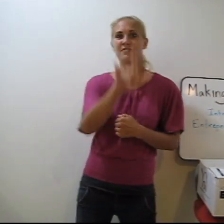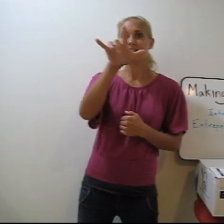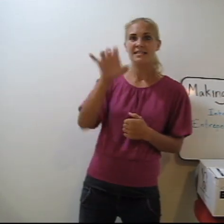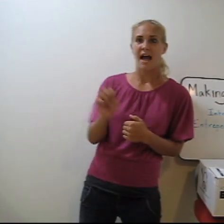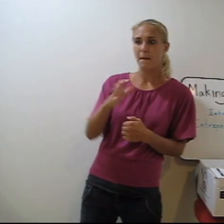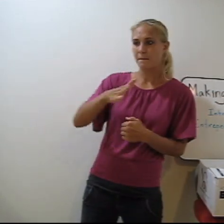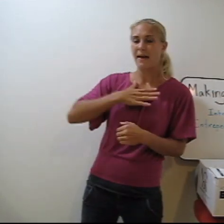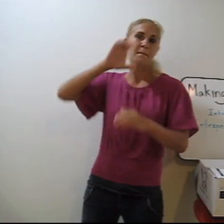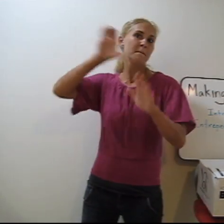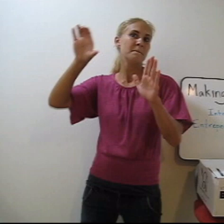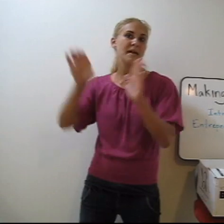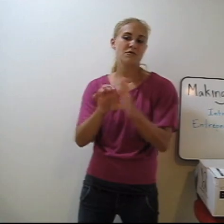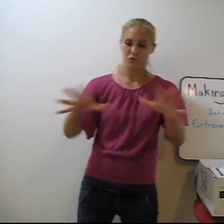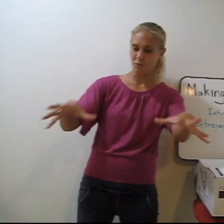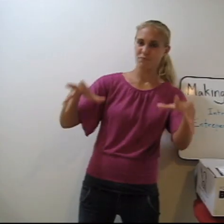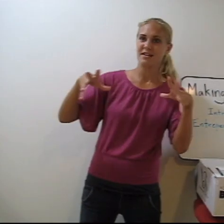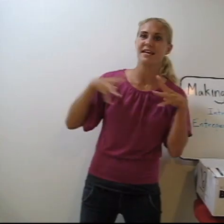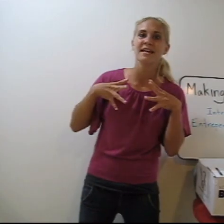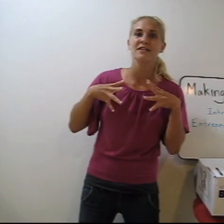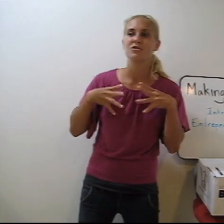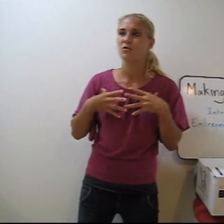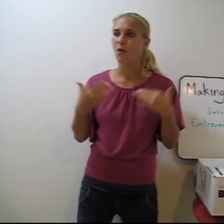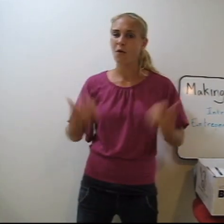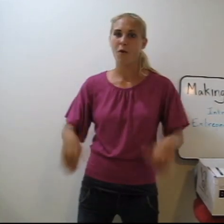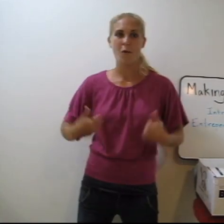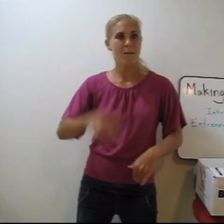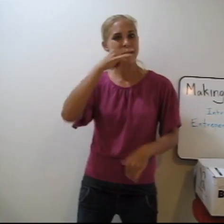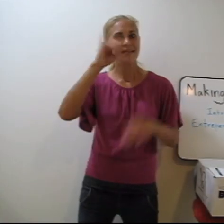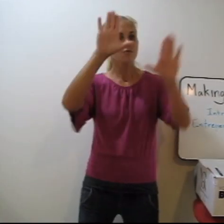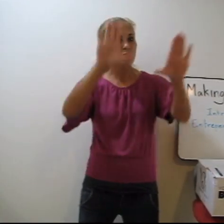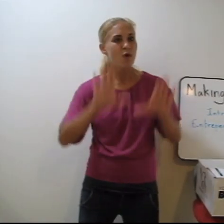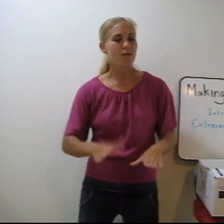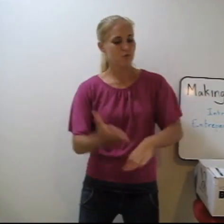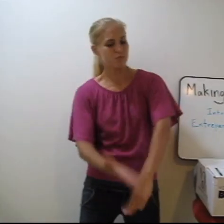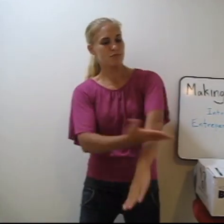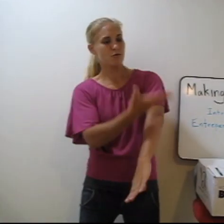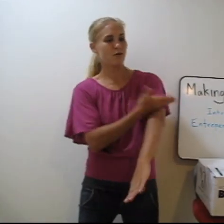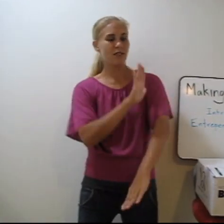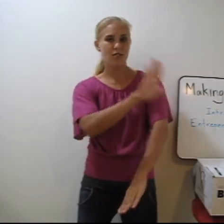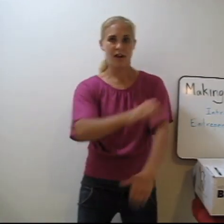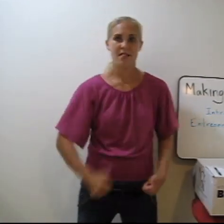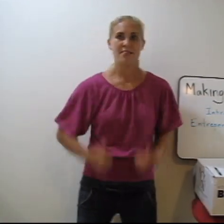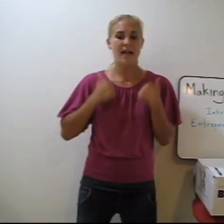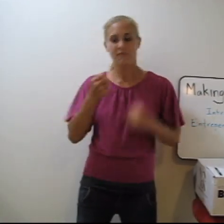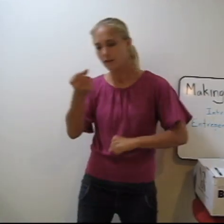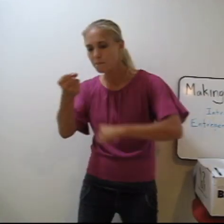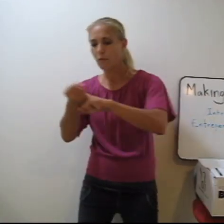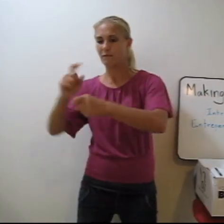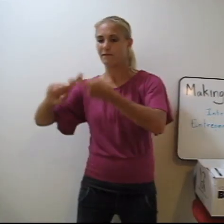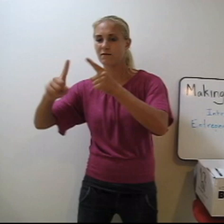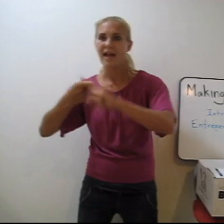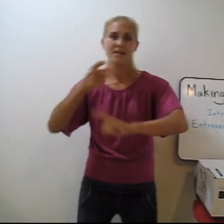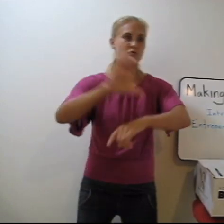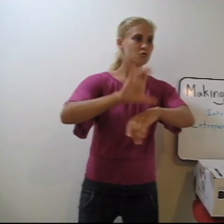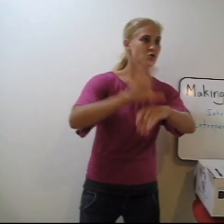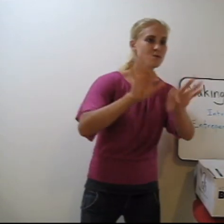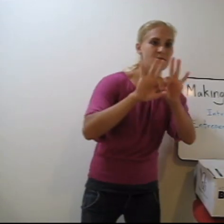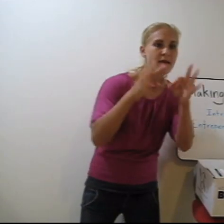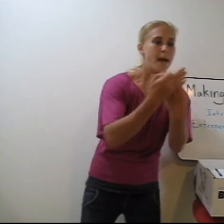several vacations, how great my kids are doing, how much I'm able to support my church, friends, and my extended family. I am so glad